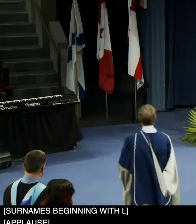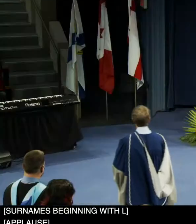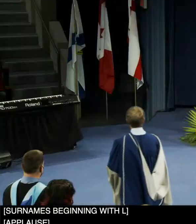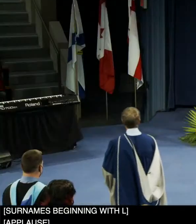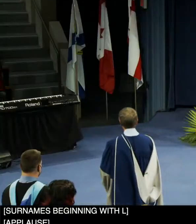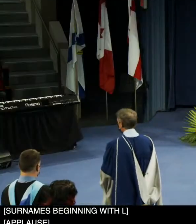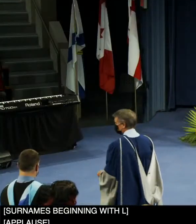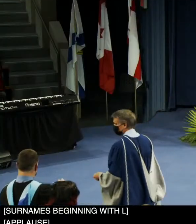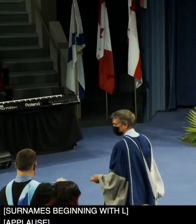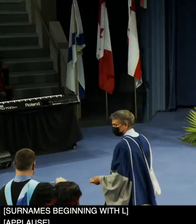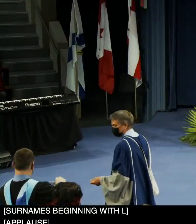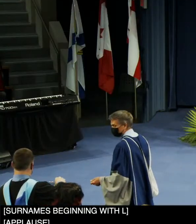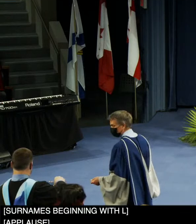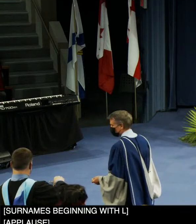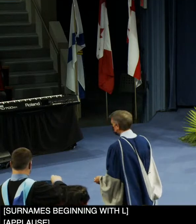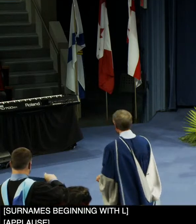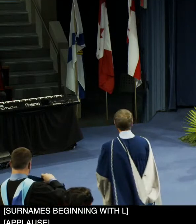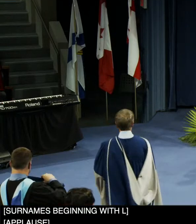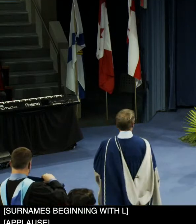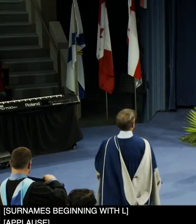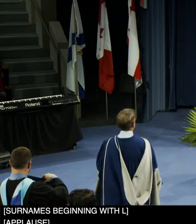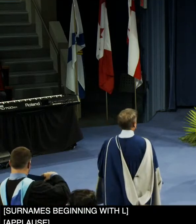Jinwen Ling.